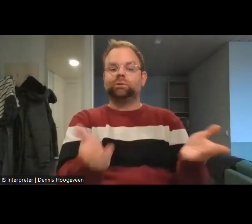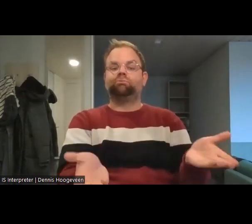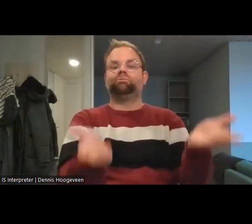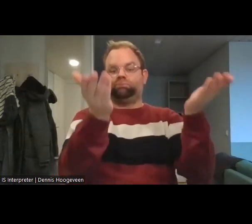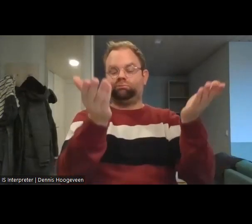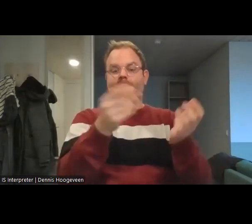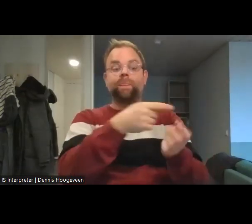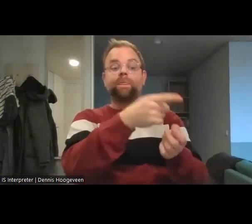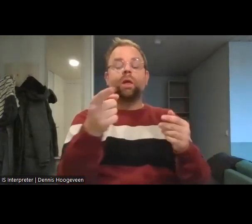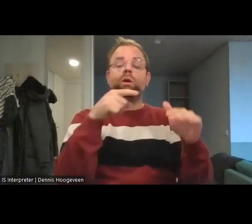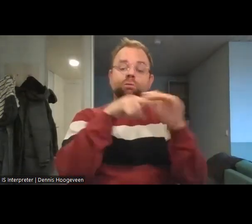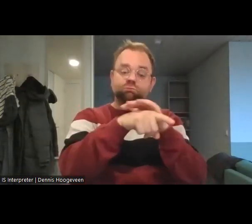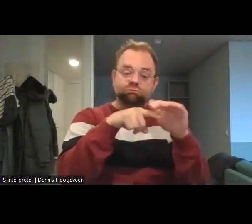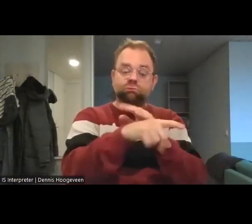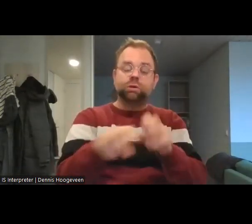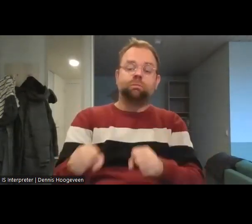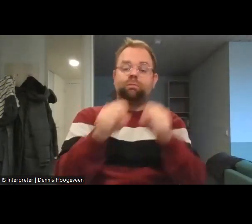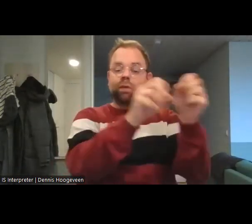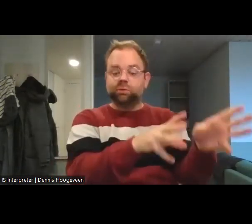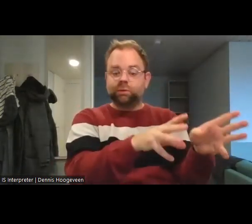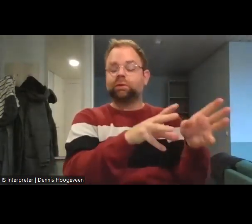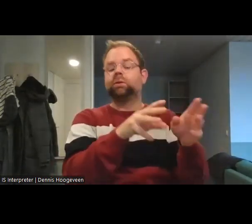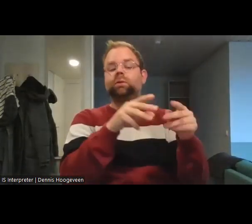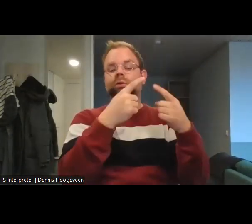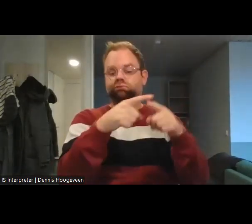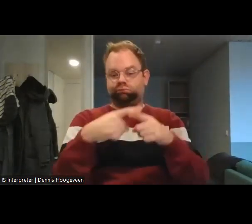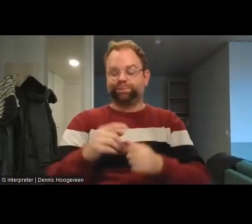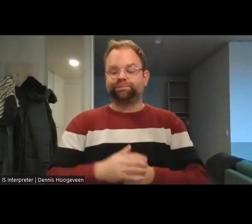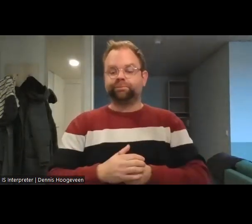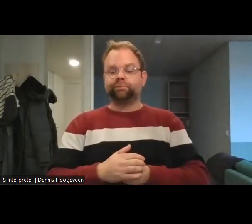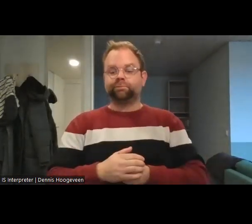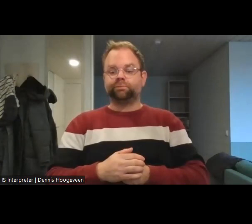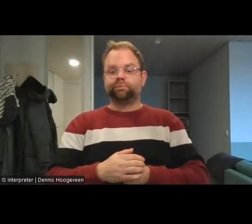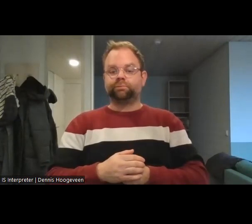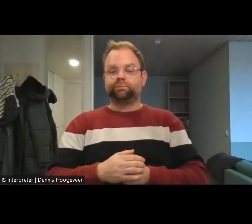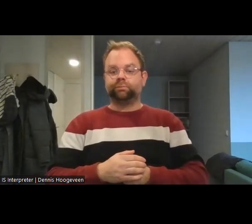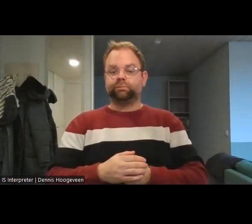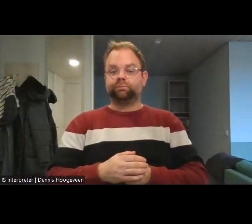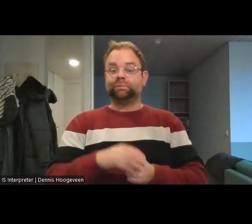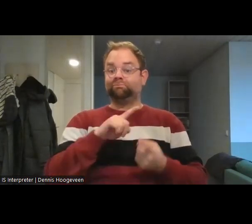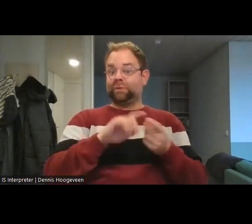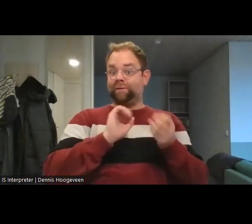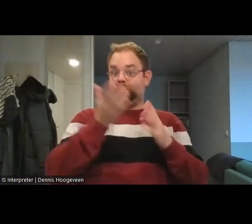the Global Refugee Forum. So this is a global event where